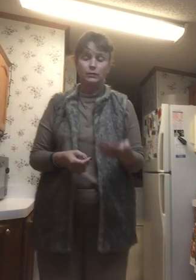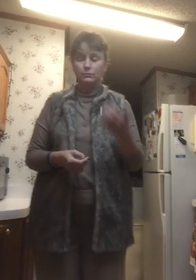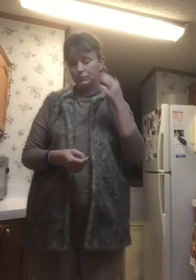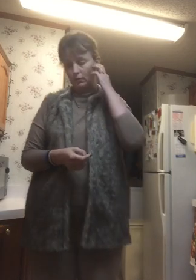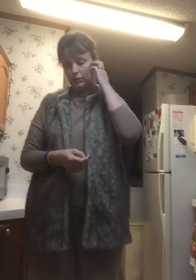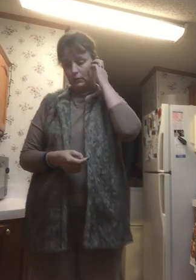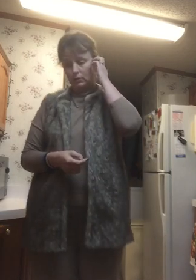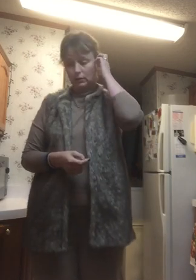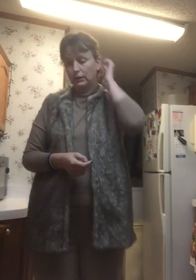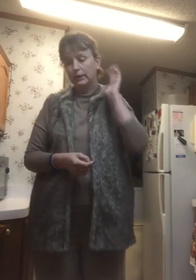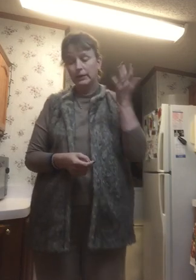down or lie.